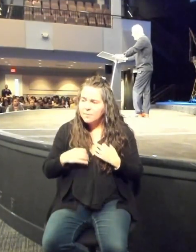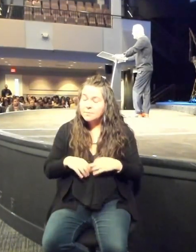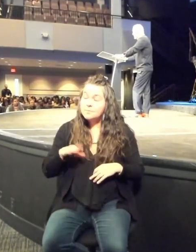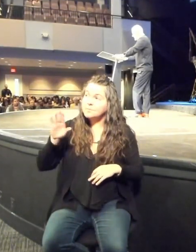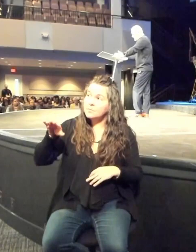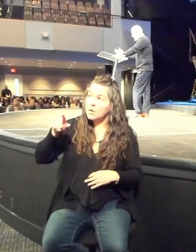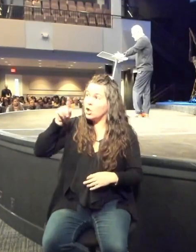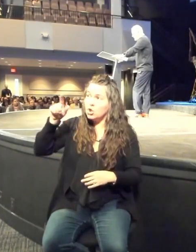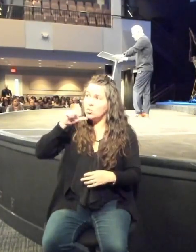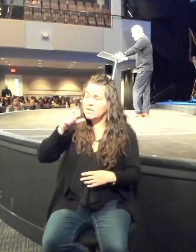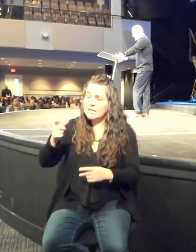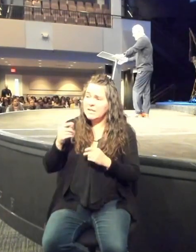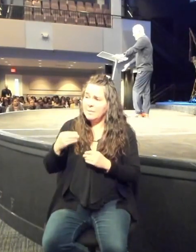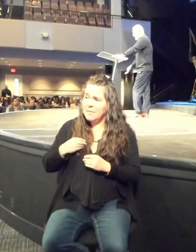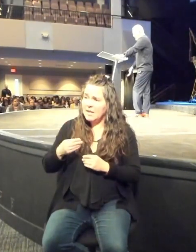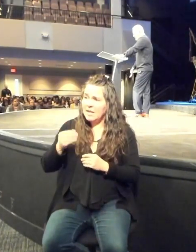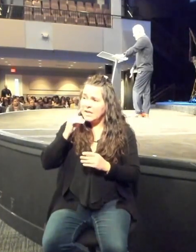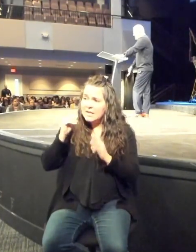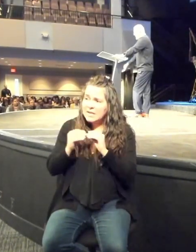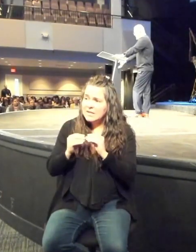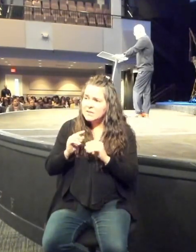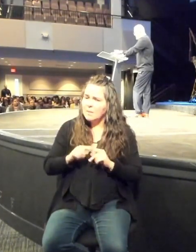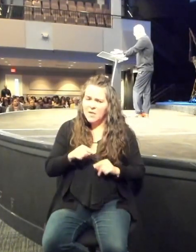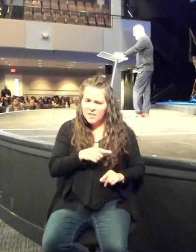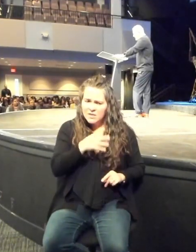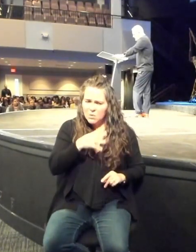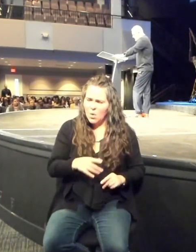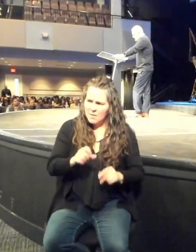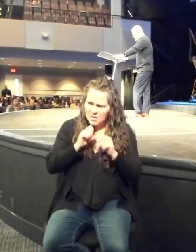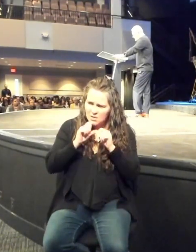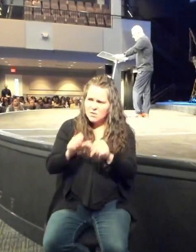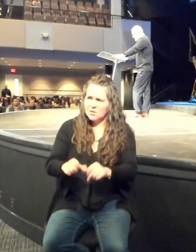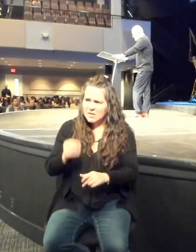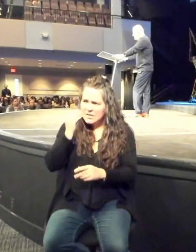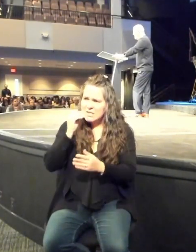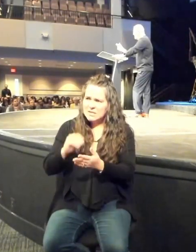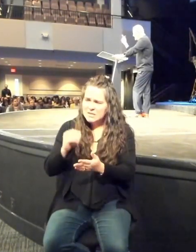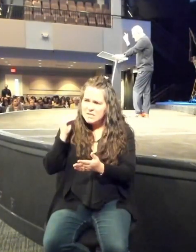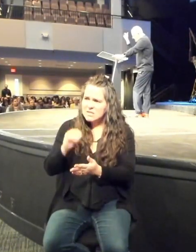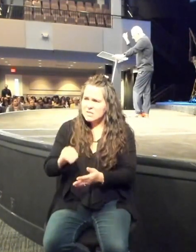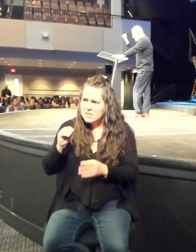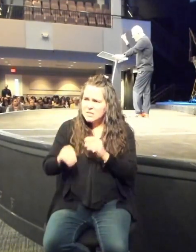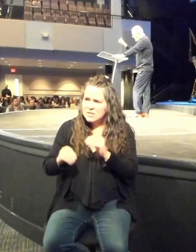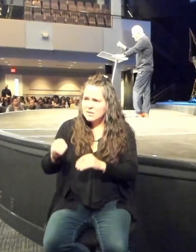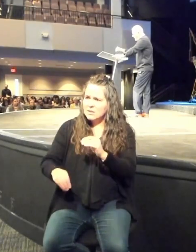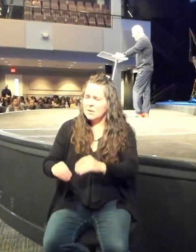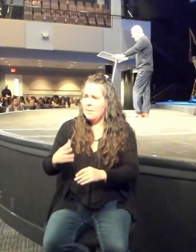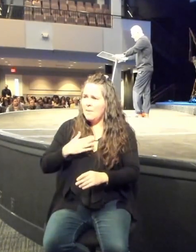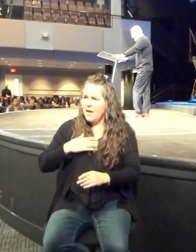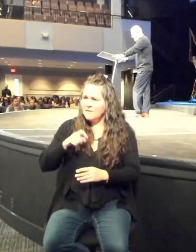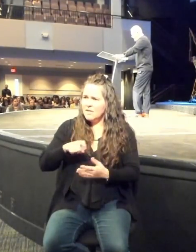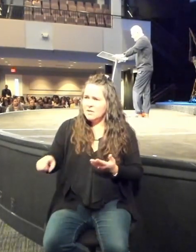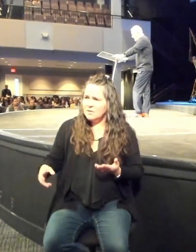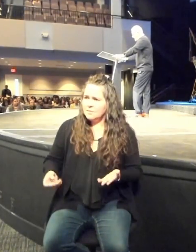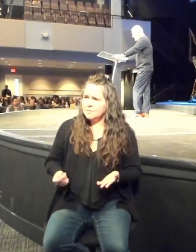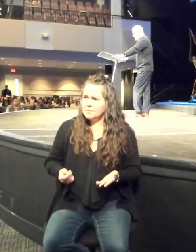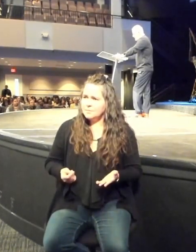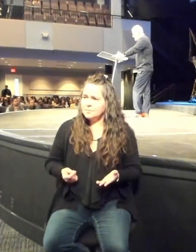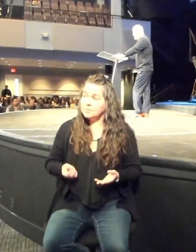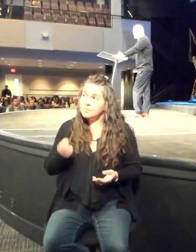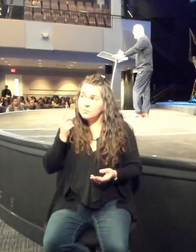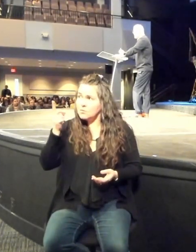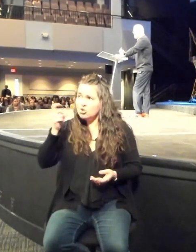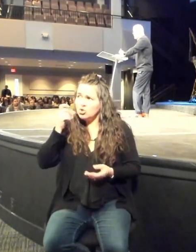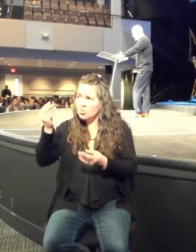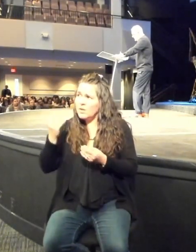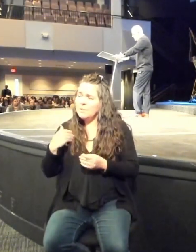a kiss, but this woman from the time I entered has not stopped kissing my feet. You did not put oil on my head, but